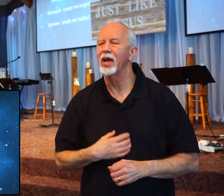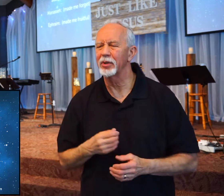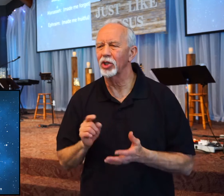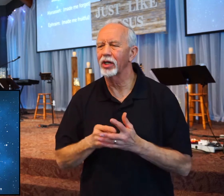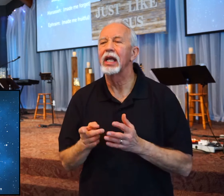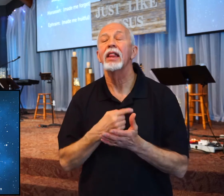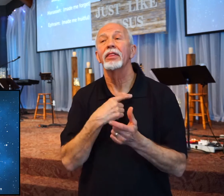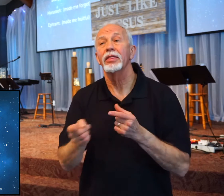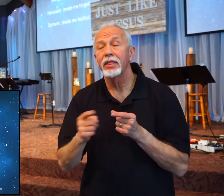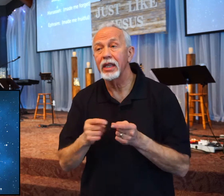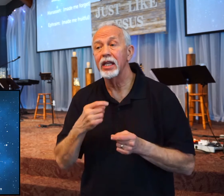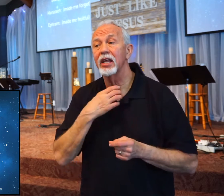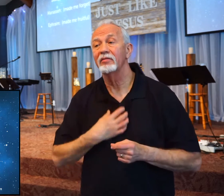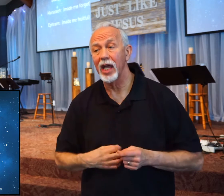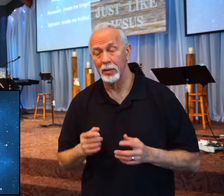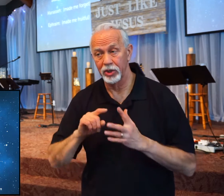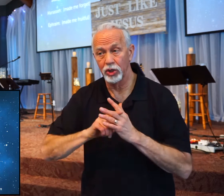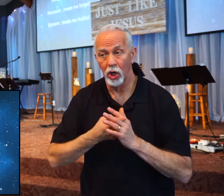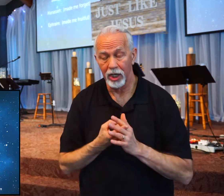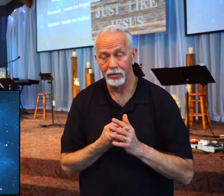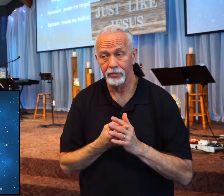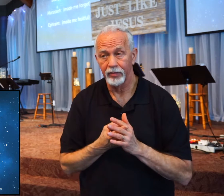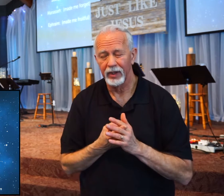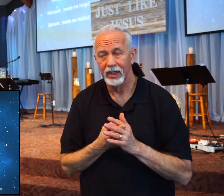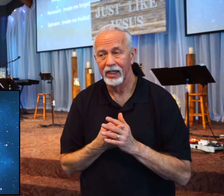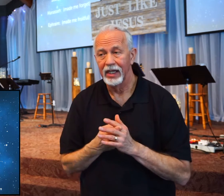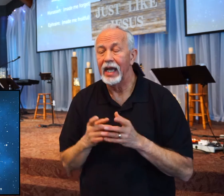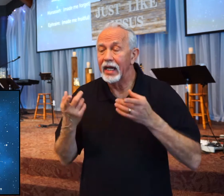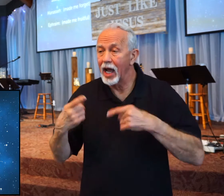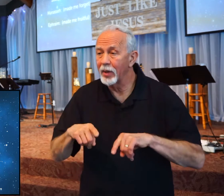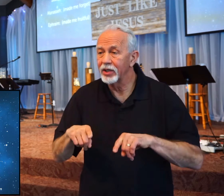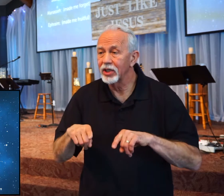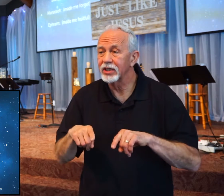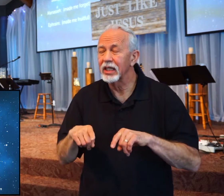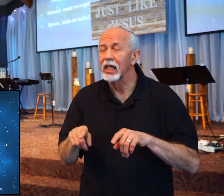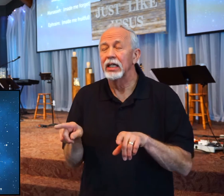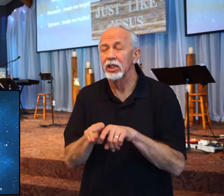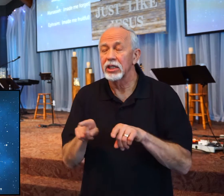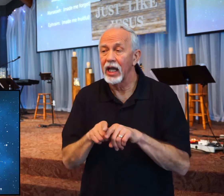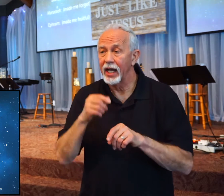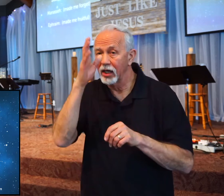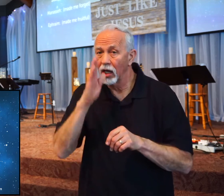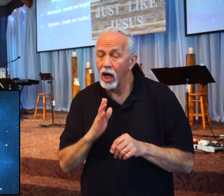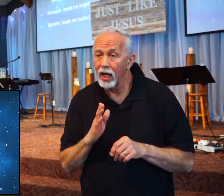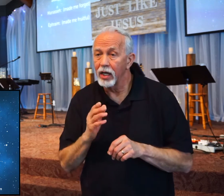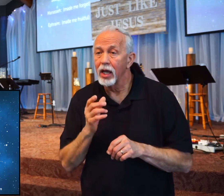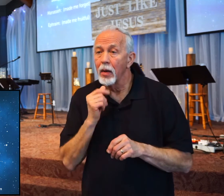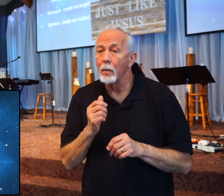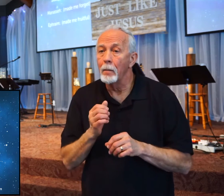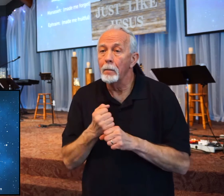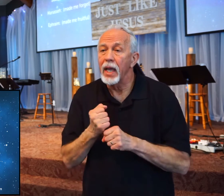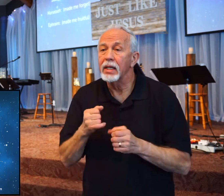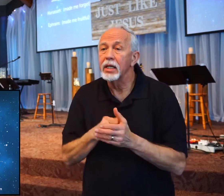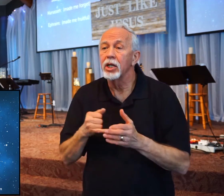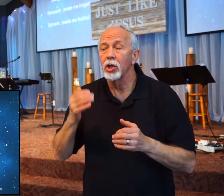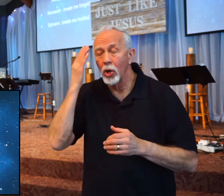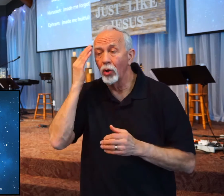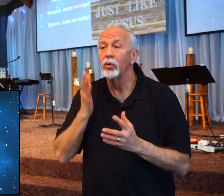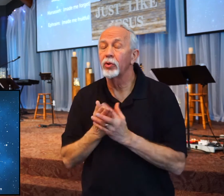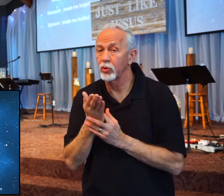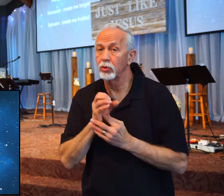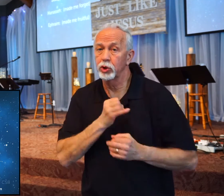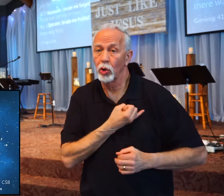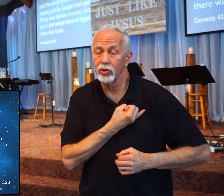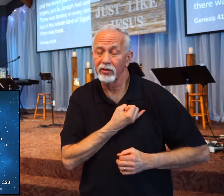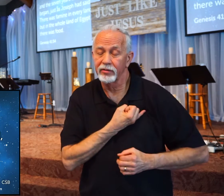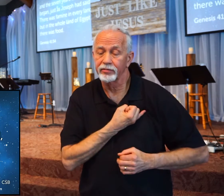famine came, and just as it happened, just as God had made it known through Joseph. And so verse 54